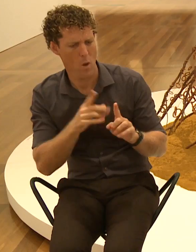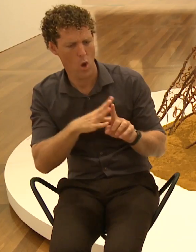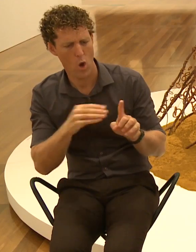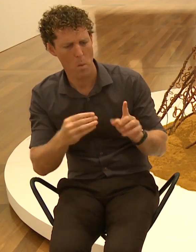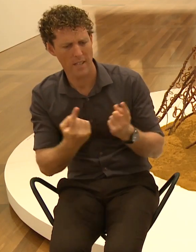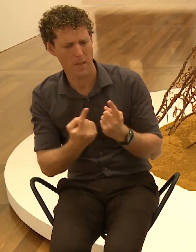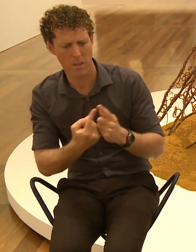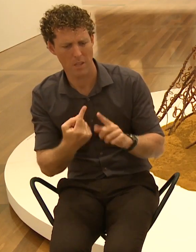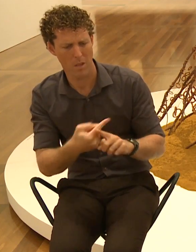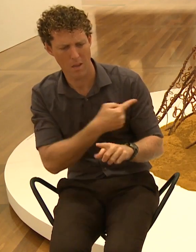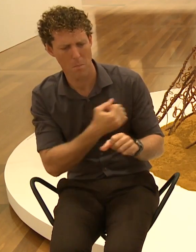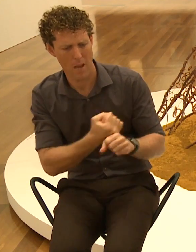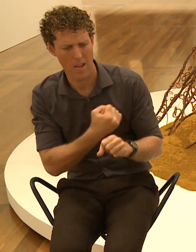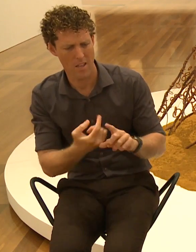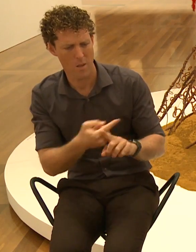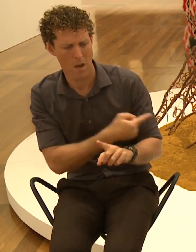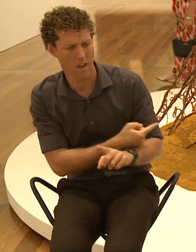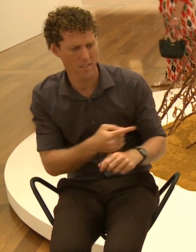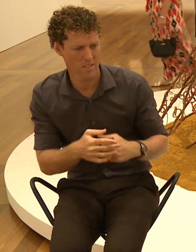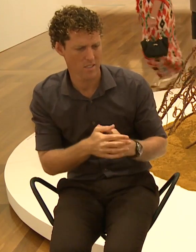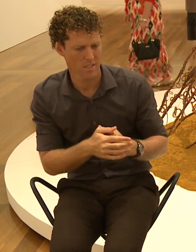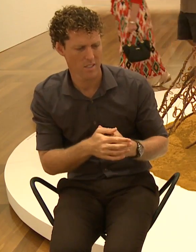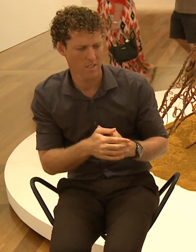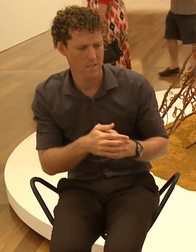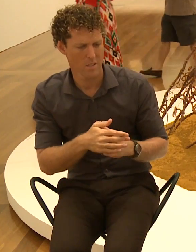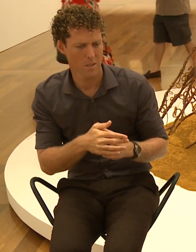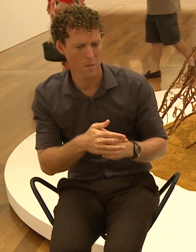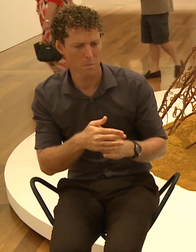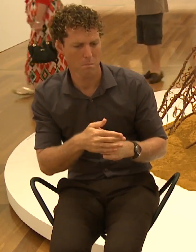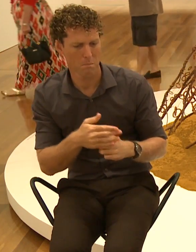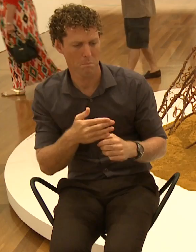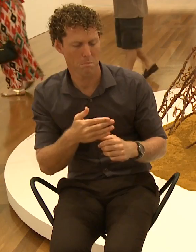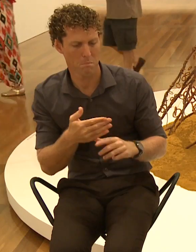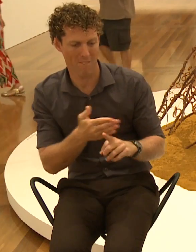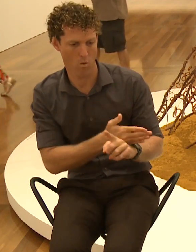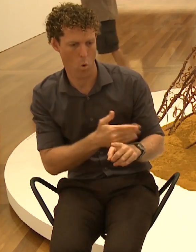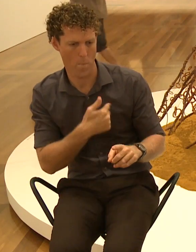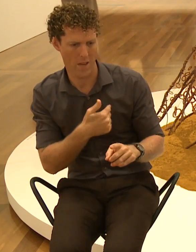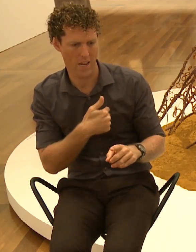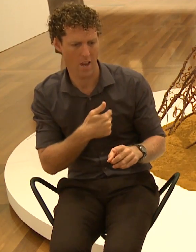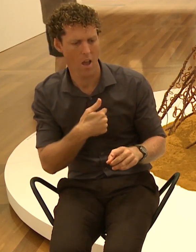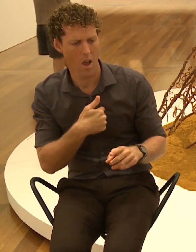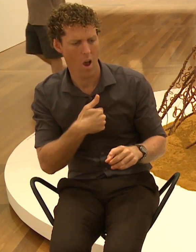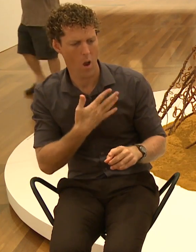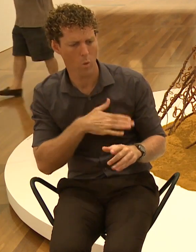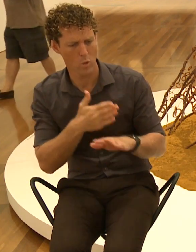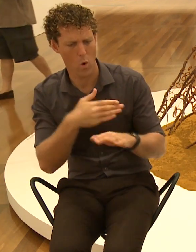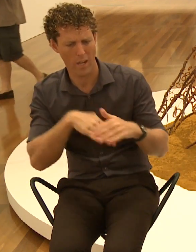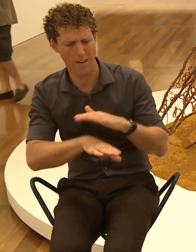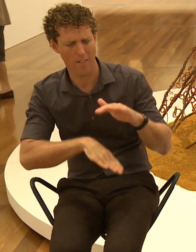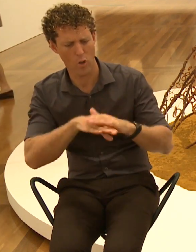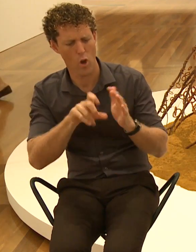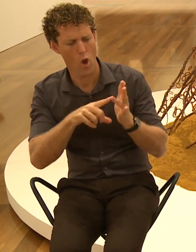was or had been made basically before. I wanted to work entirely in a contemporary